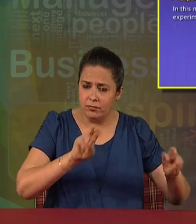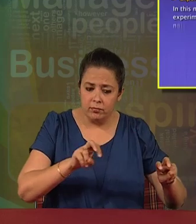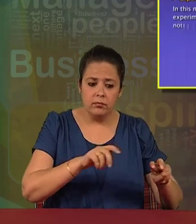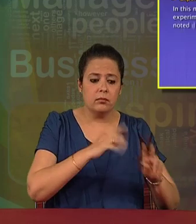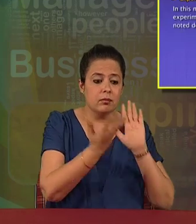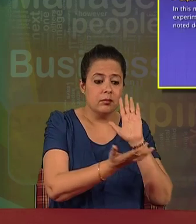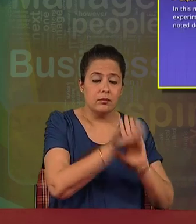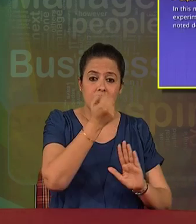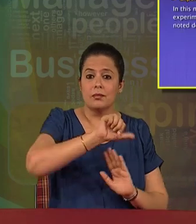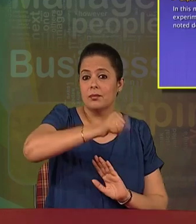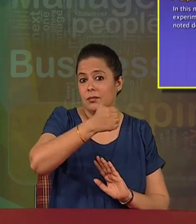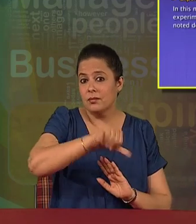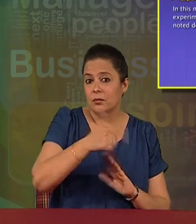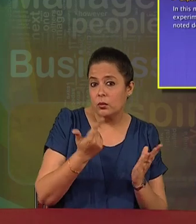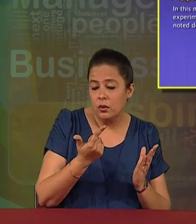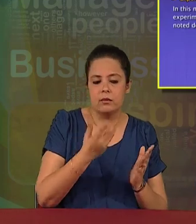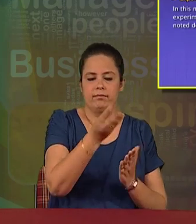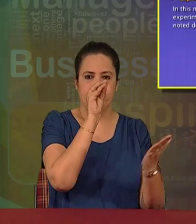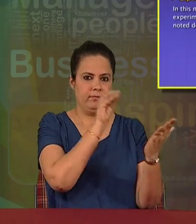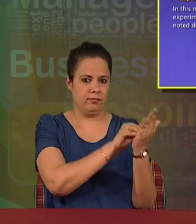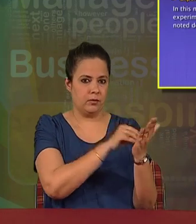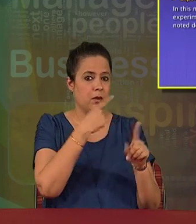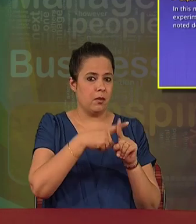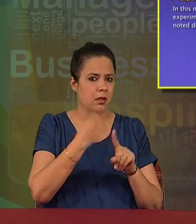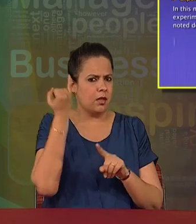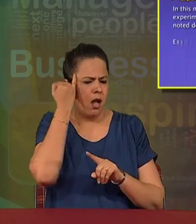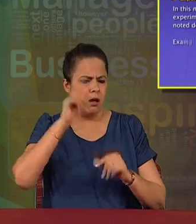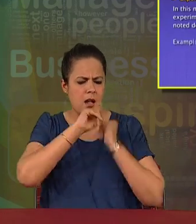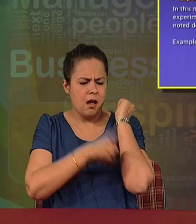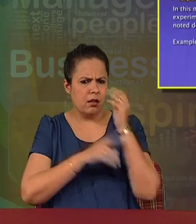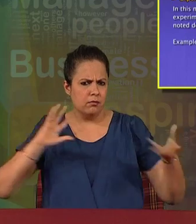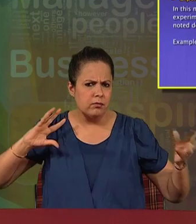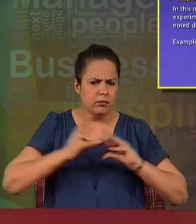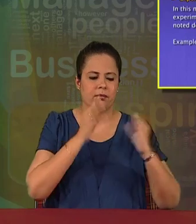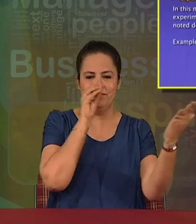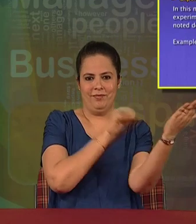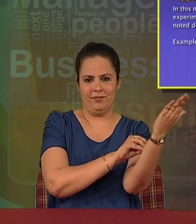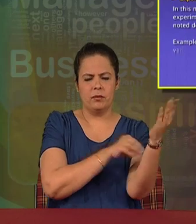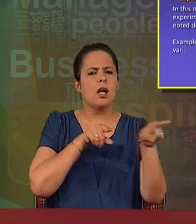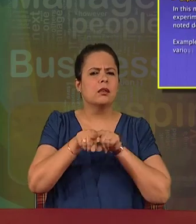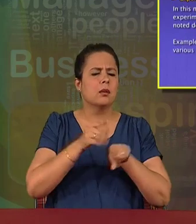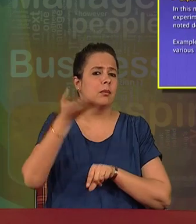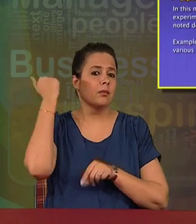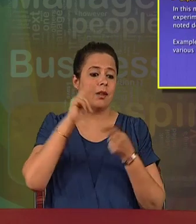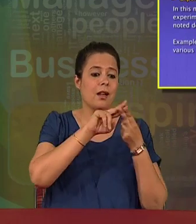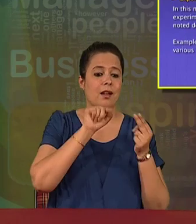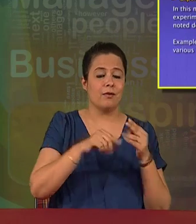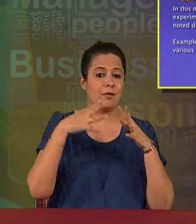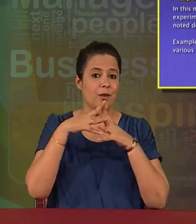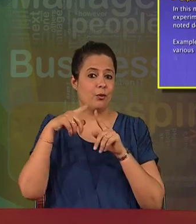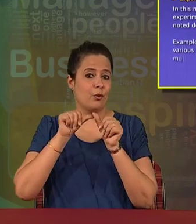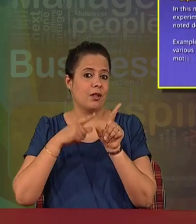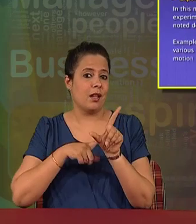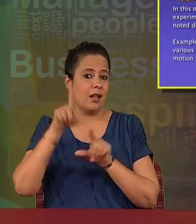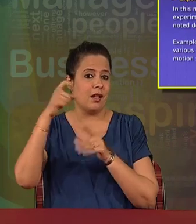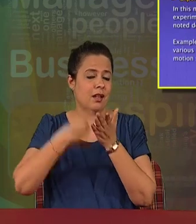studies, results are noted down and conclusions are drawn. For example, Mr. F.W. Taylor suggested